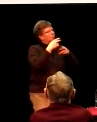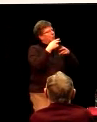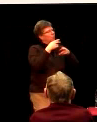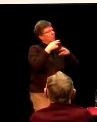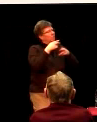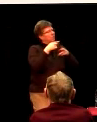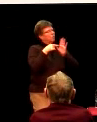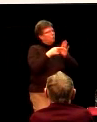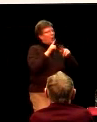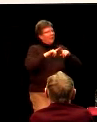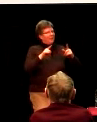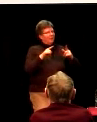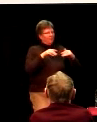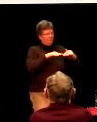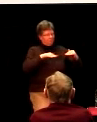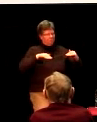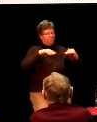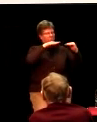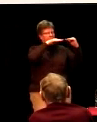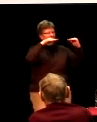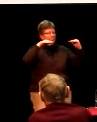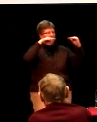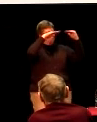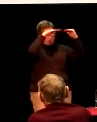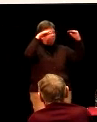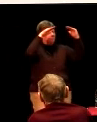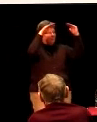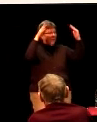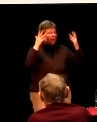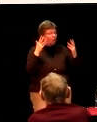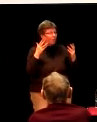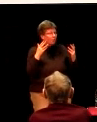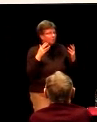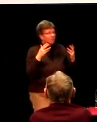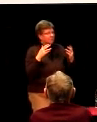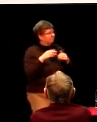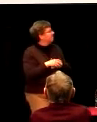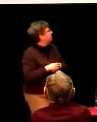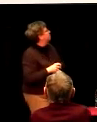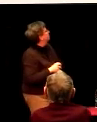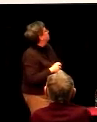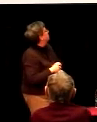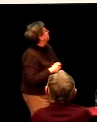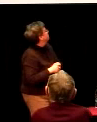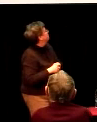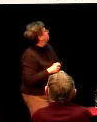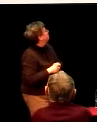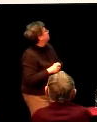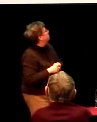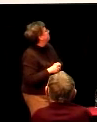And so the breaks there are each a pause, referring to the layer below them.